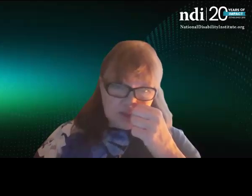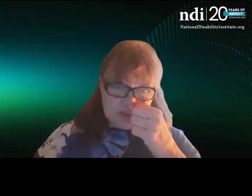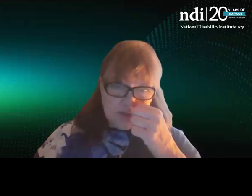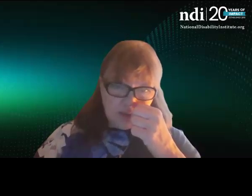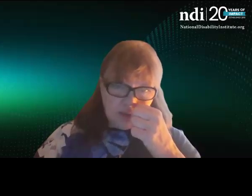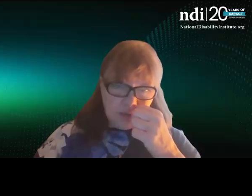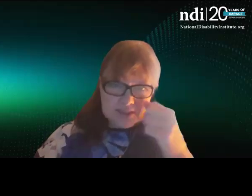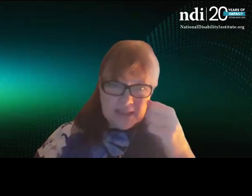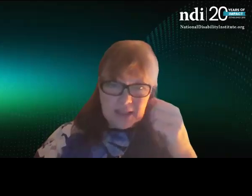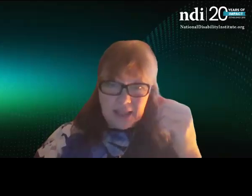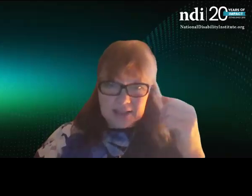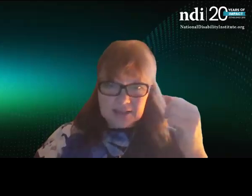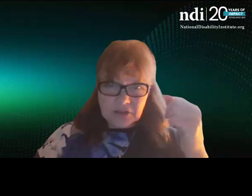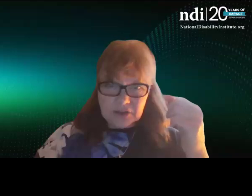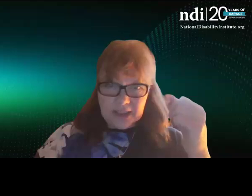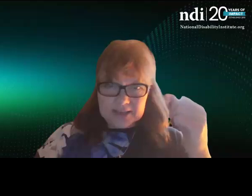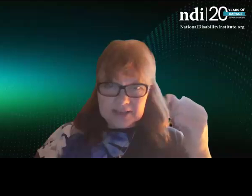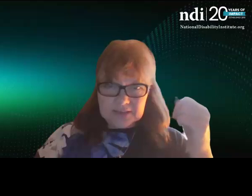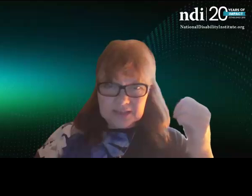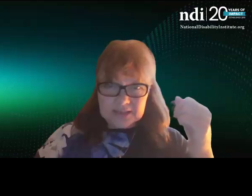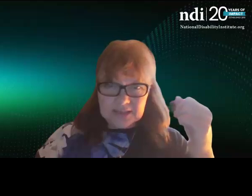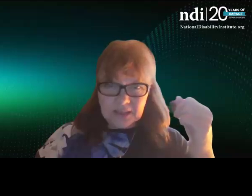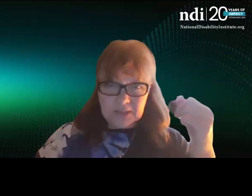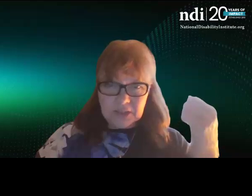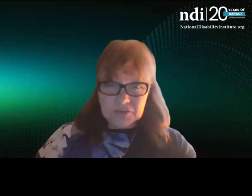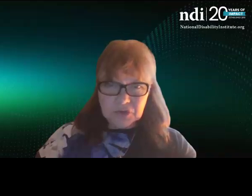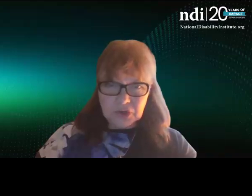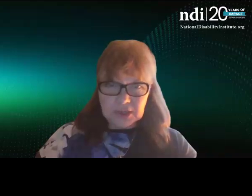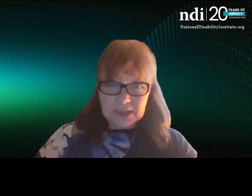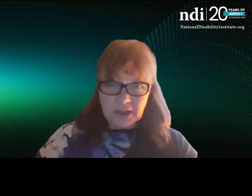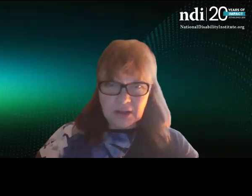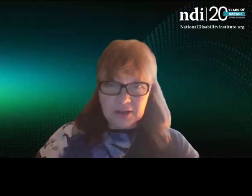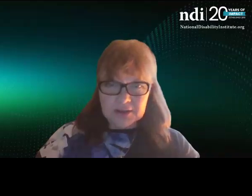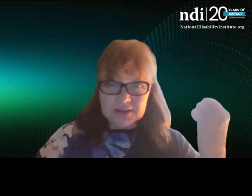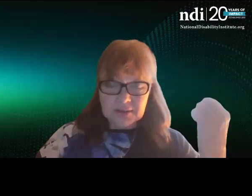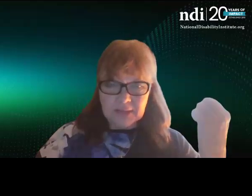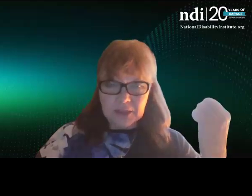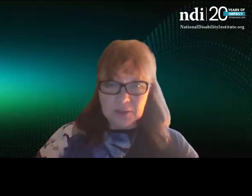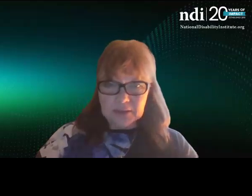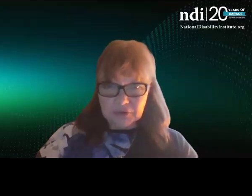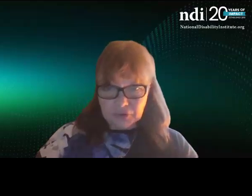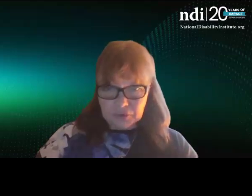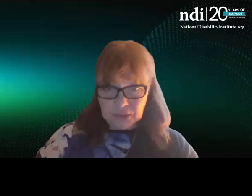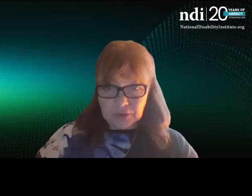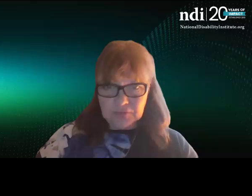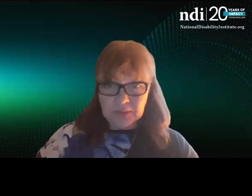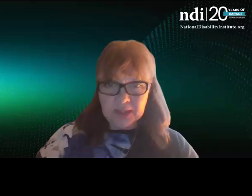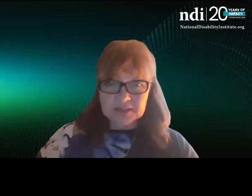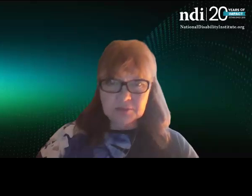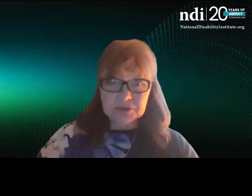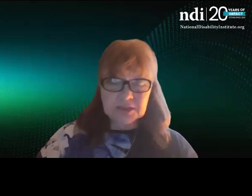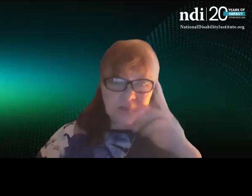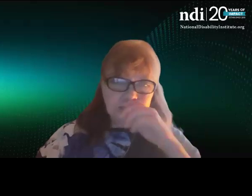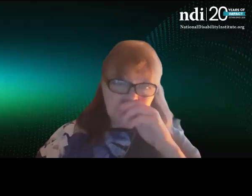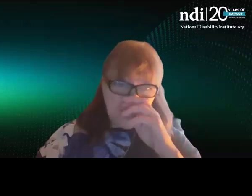Another question is around low-scale hands-on activities that can be used early on to manually recruit and learn